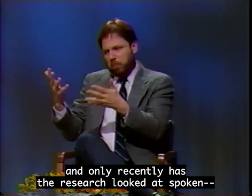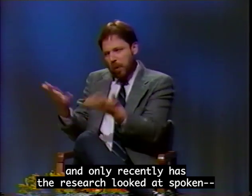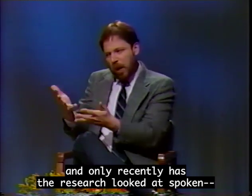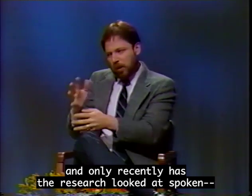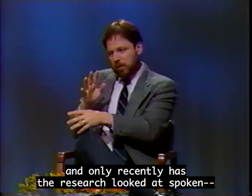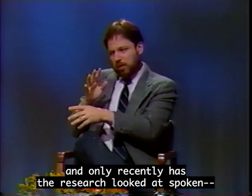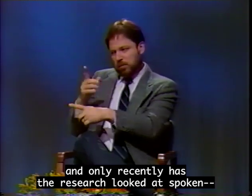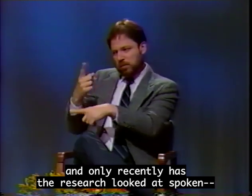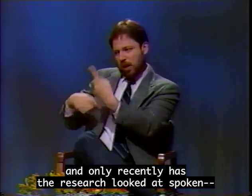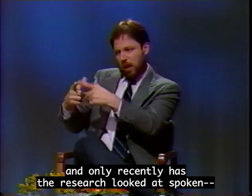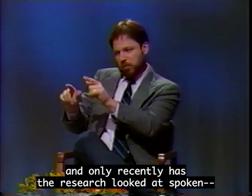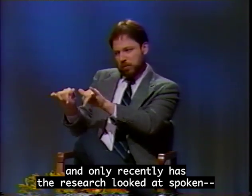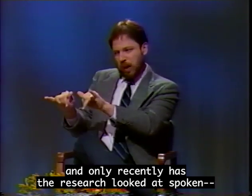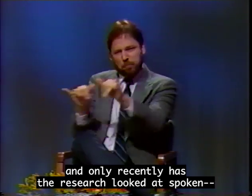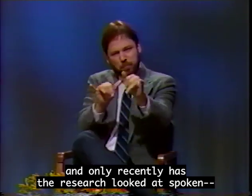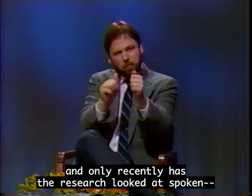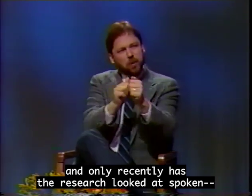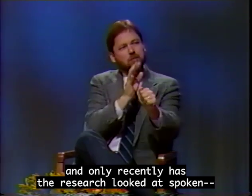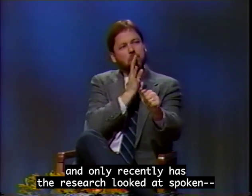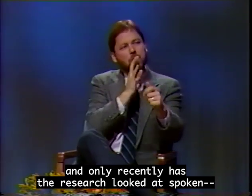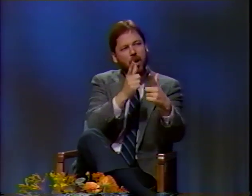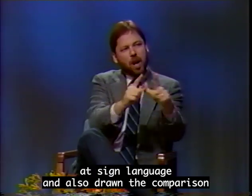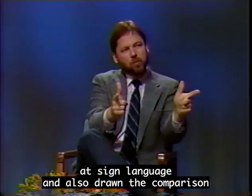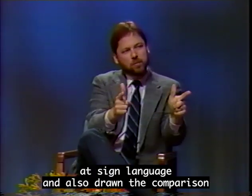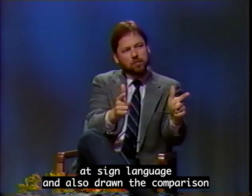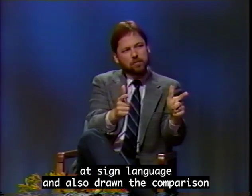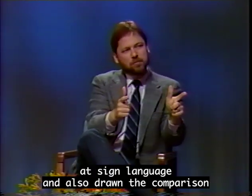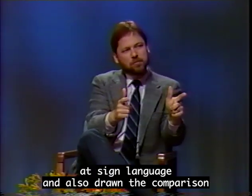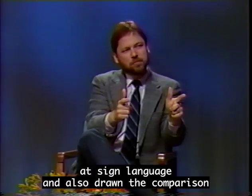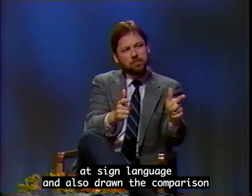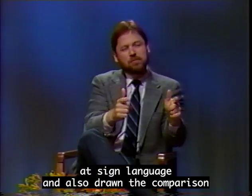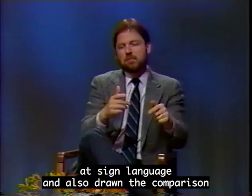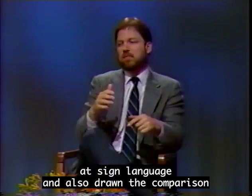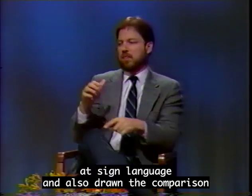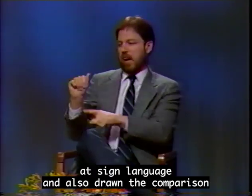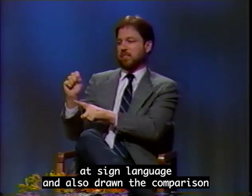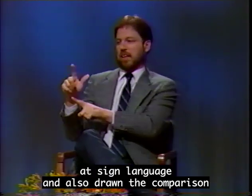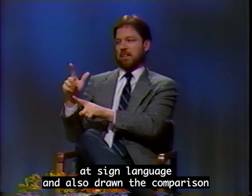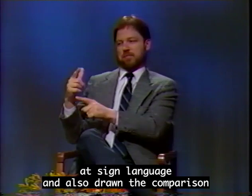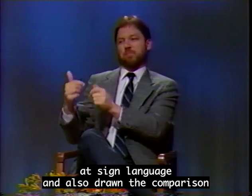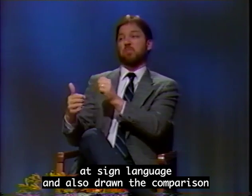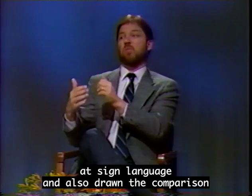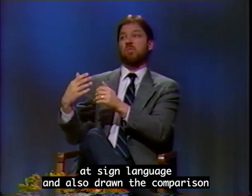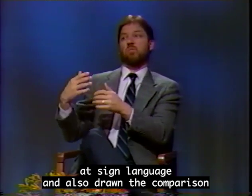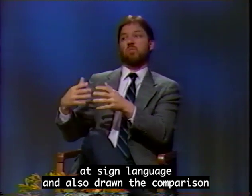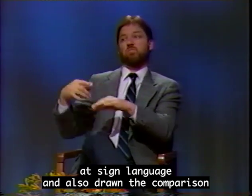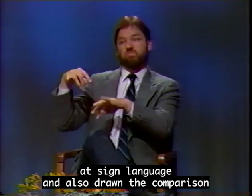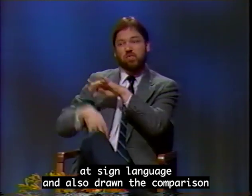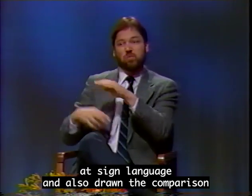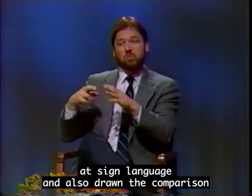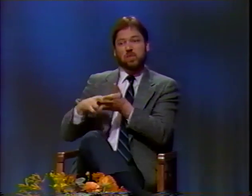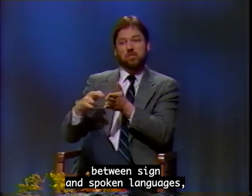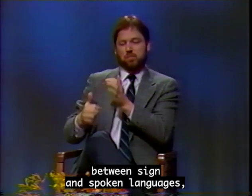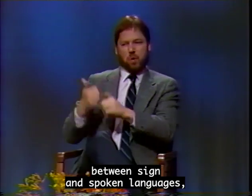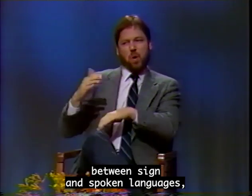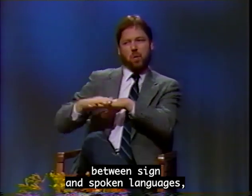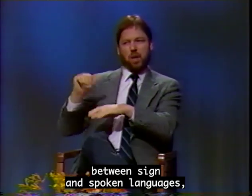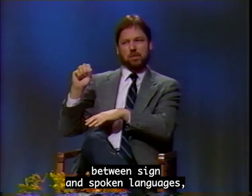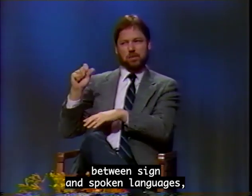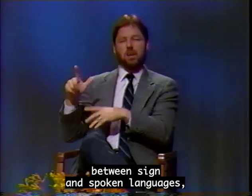has the research looked at sign language and also drawn the comparison between sign and